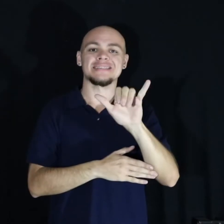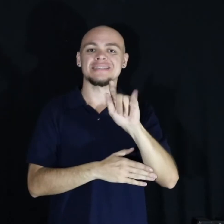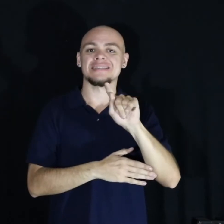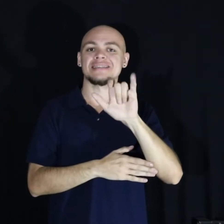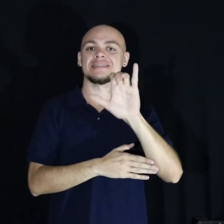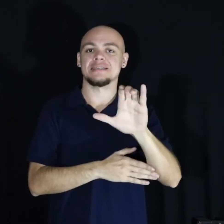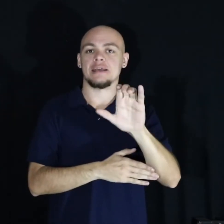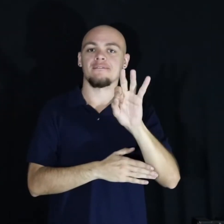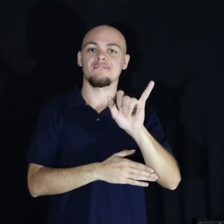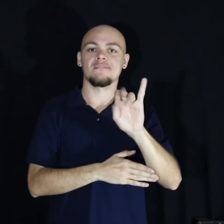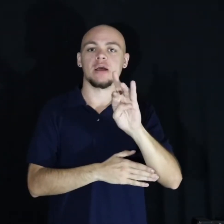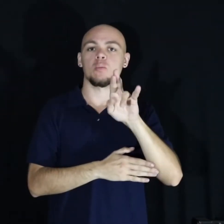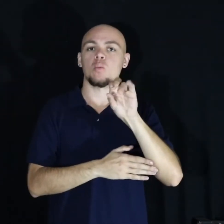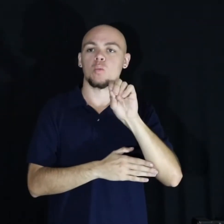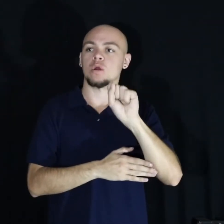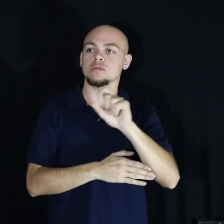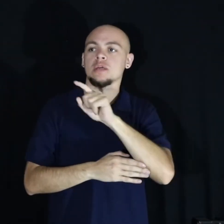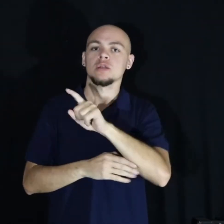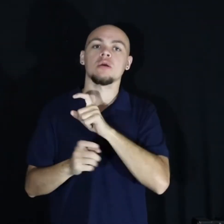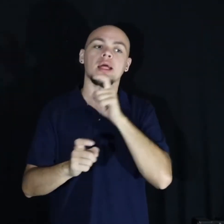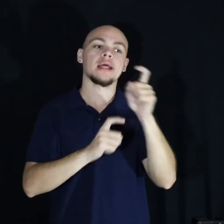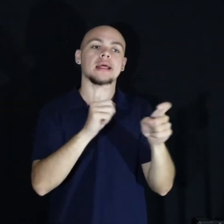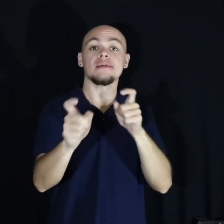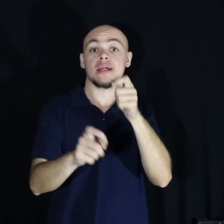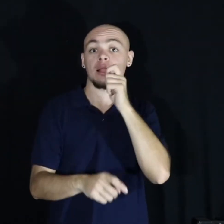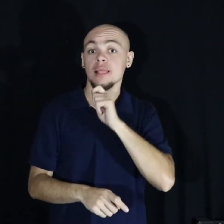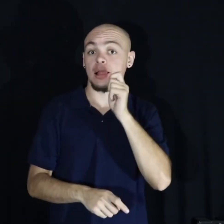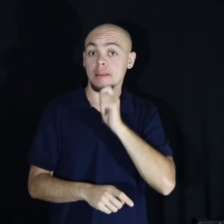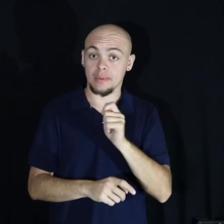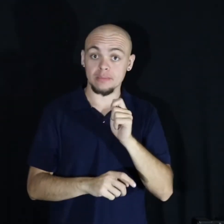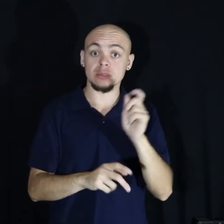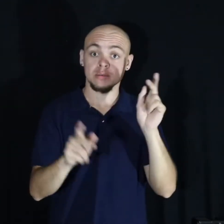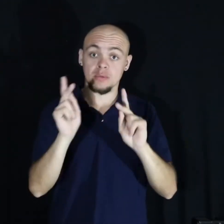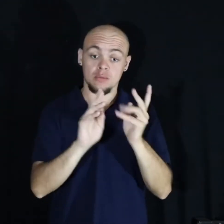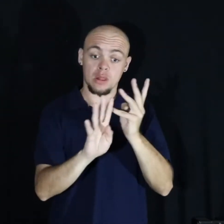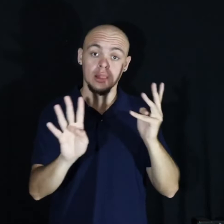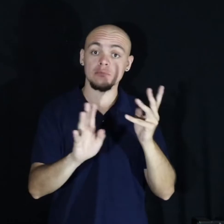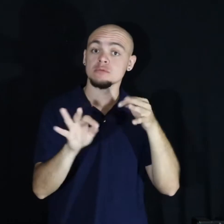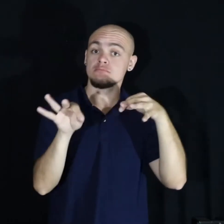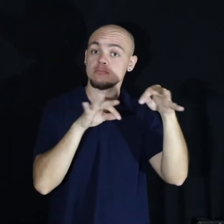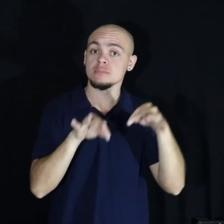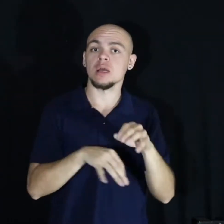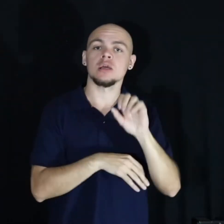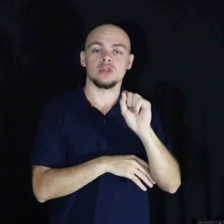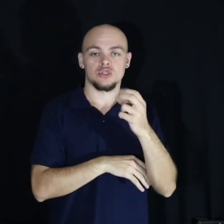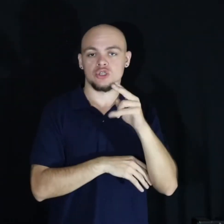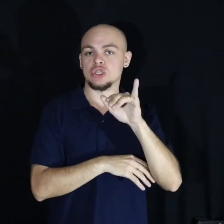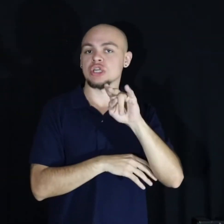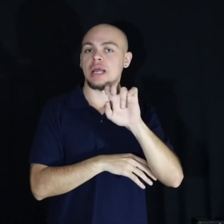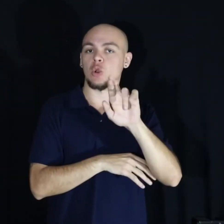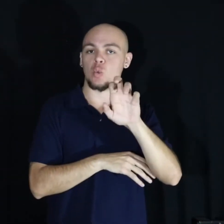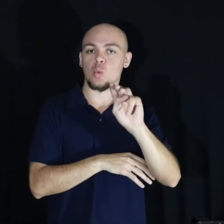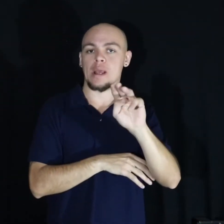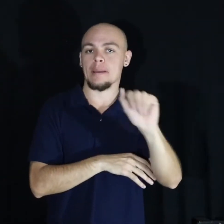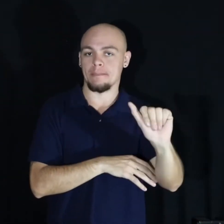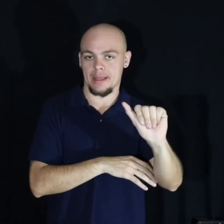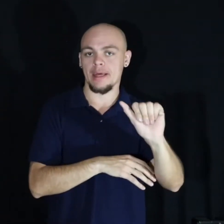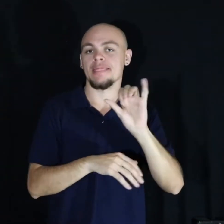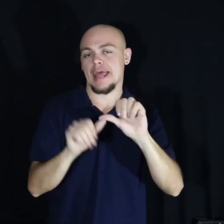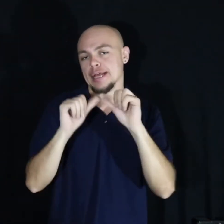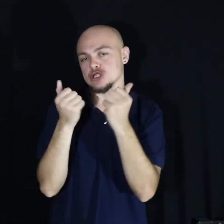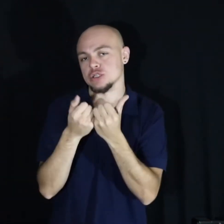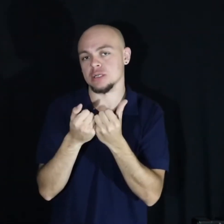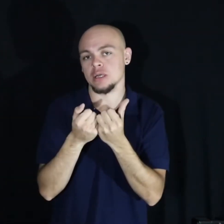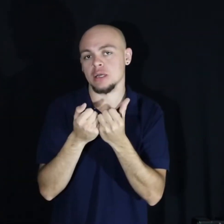lollipops. And you were walking along and you were handing the lollipops out to people in line and talking about Shinorama. And all of a sudden, you got to me and you